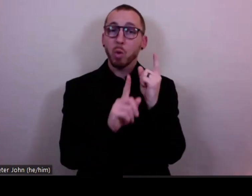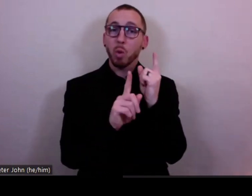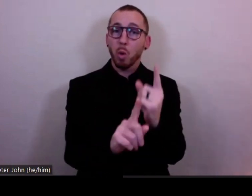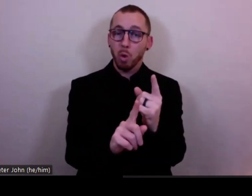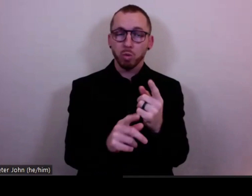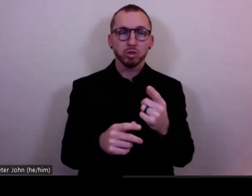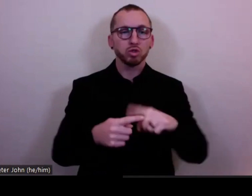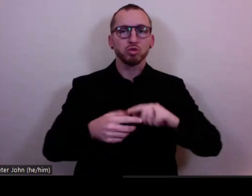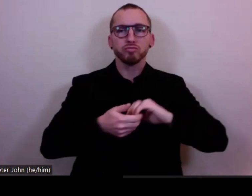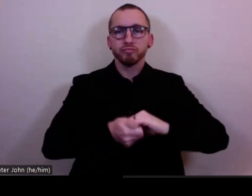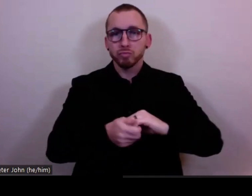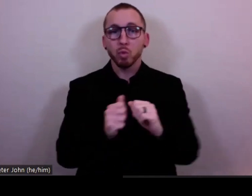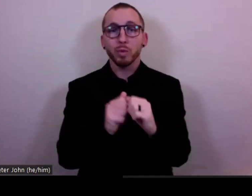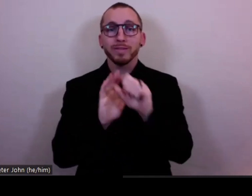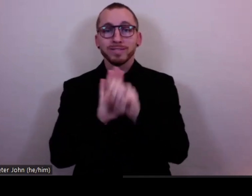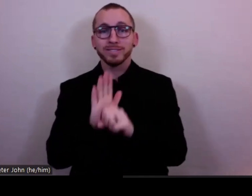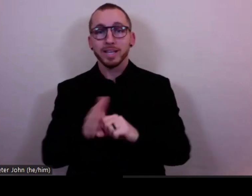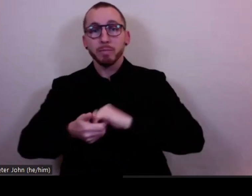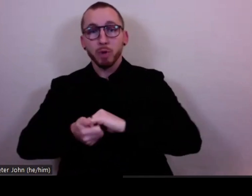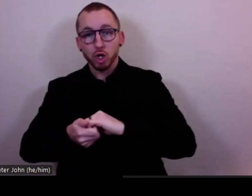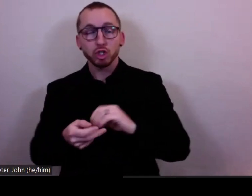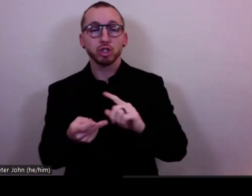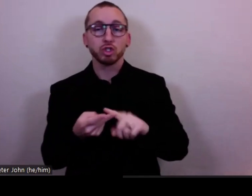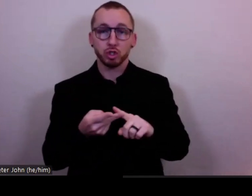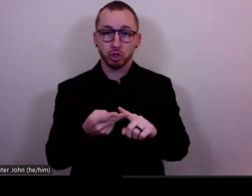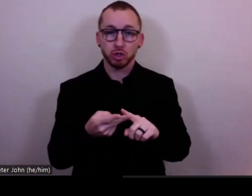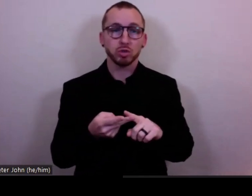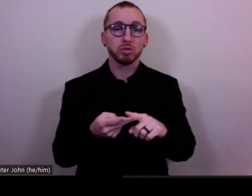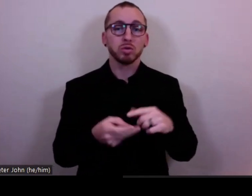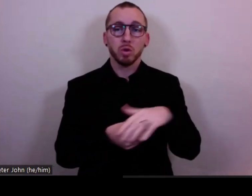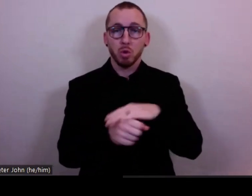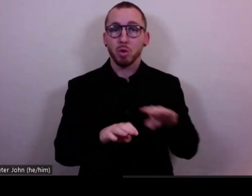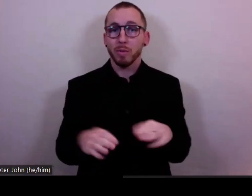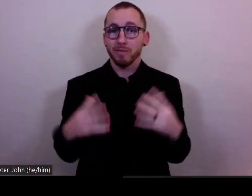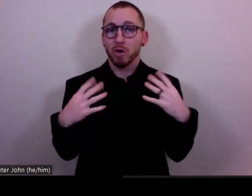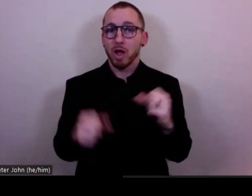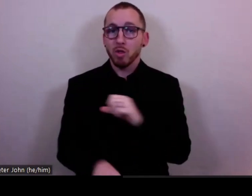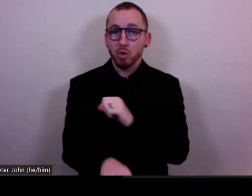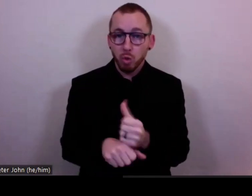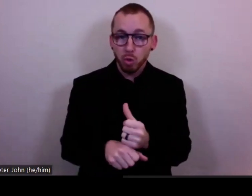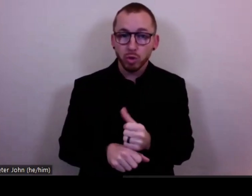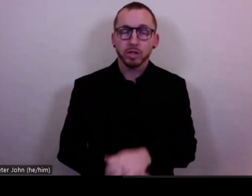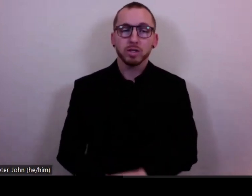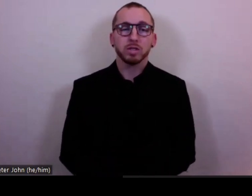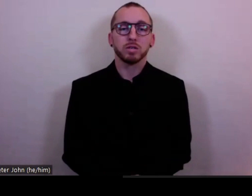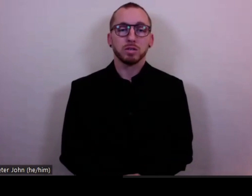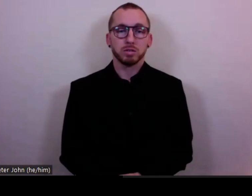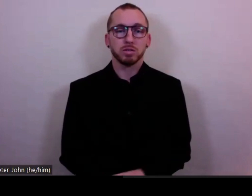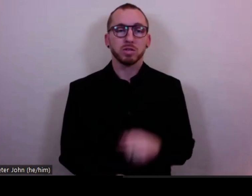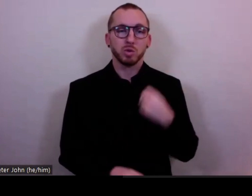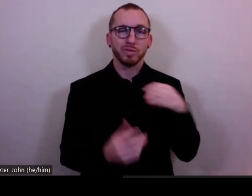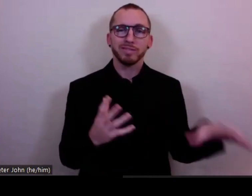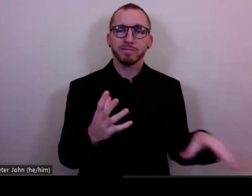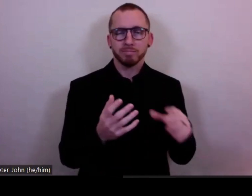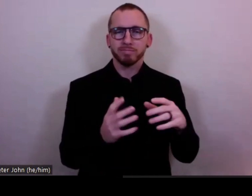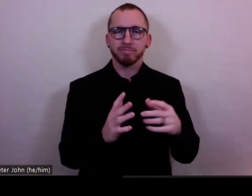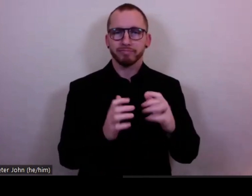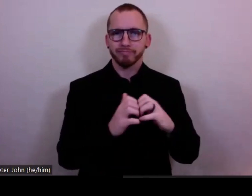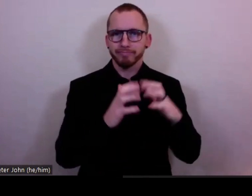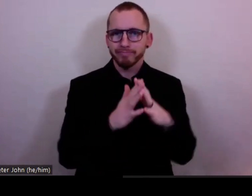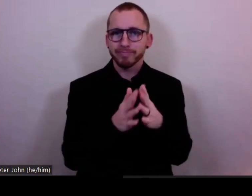authorities late spring through an initiative called the Healing Systems Learning